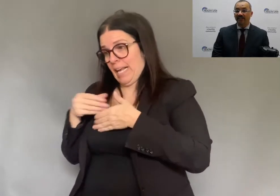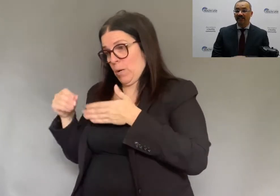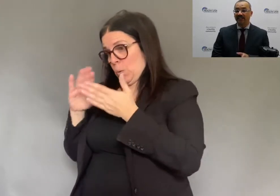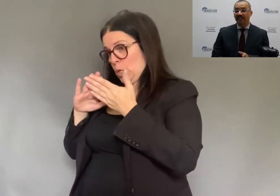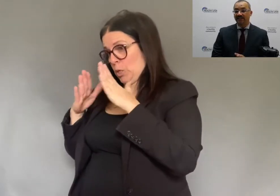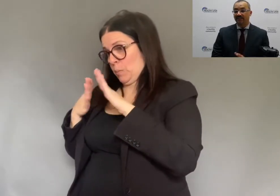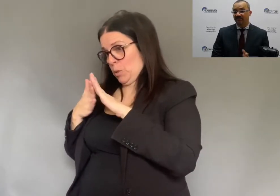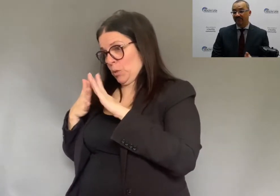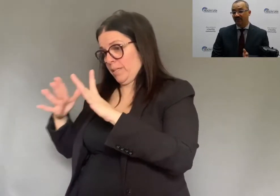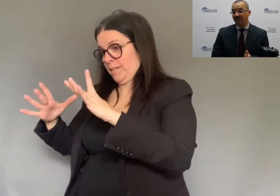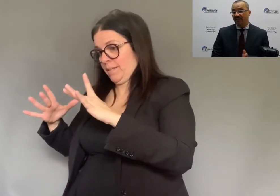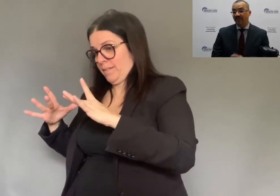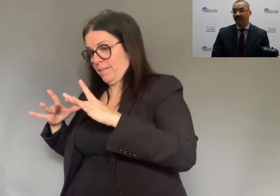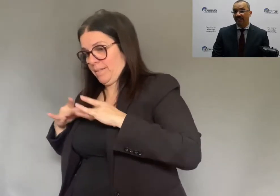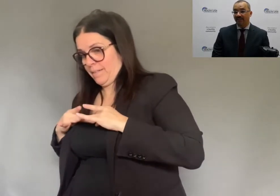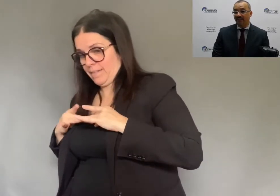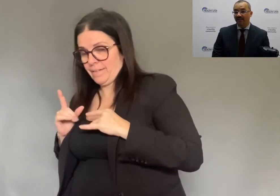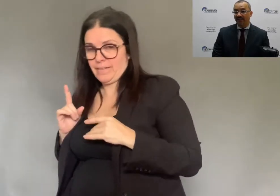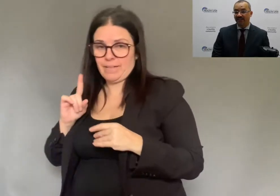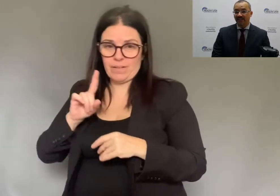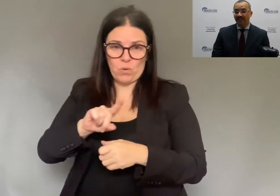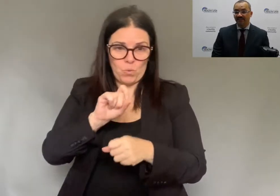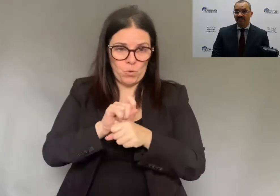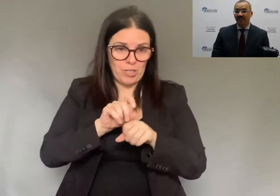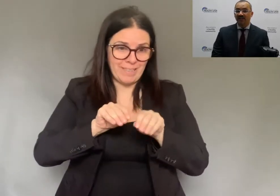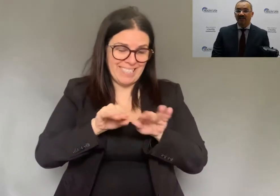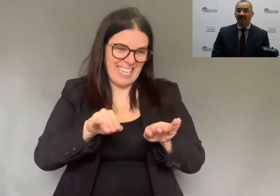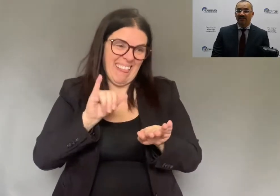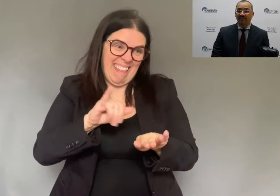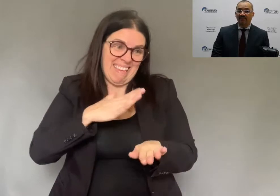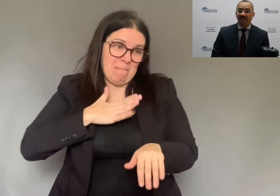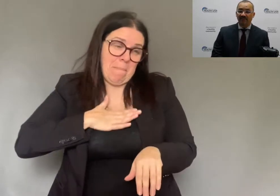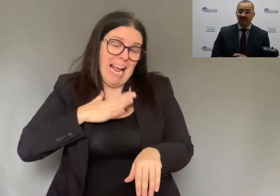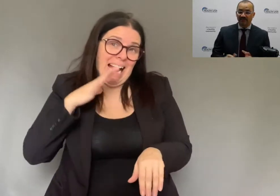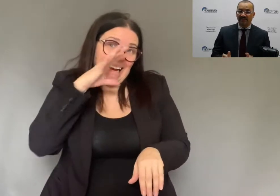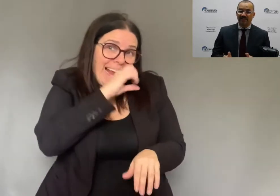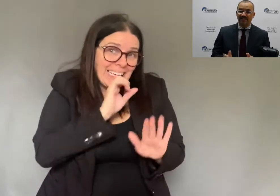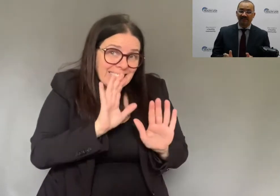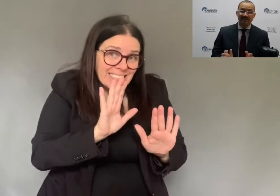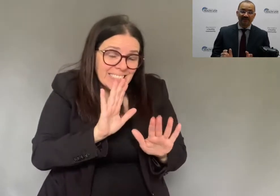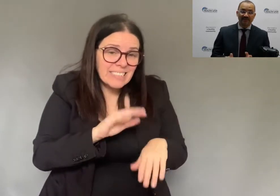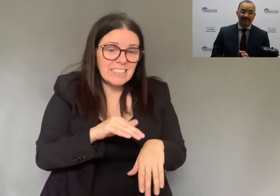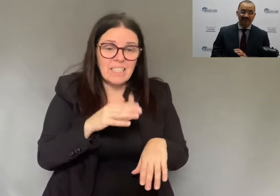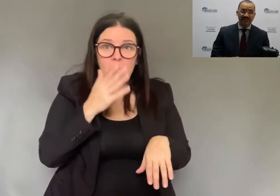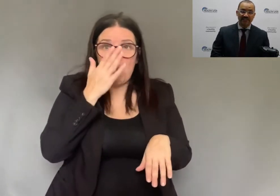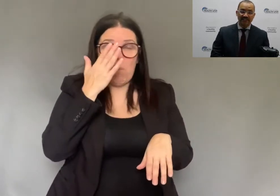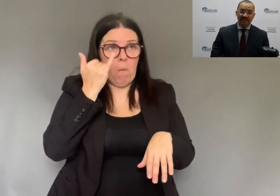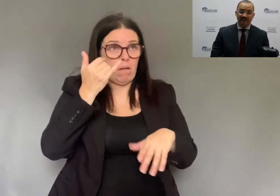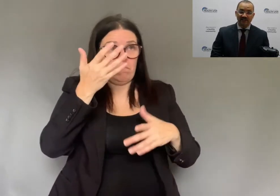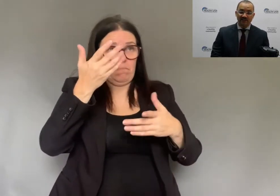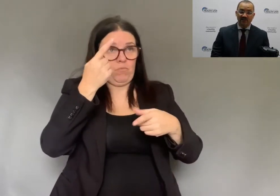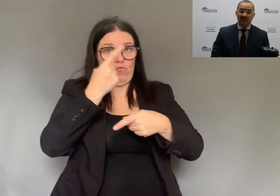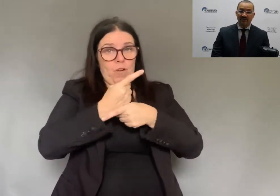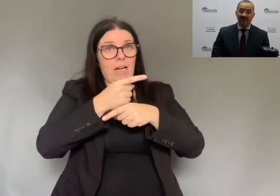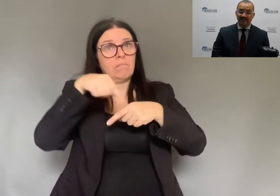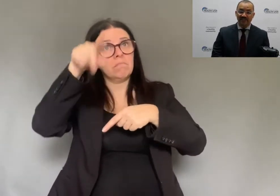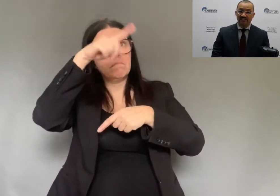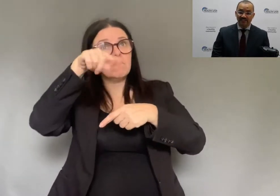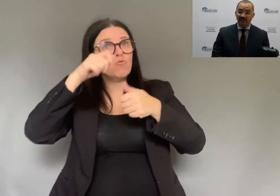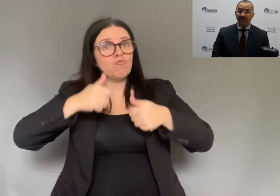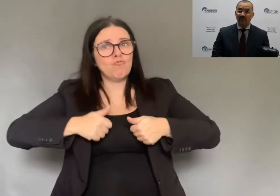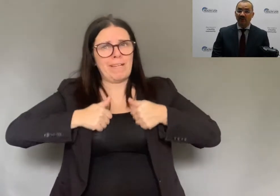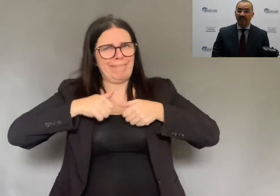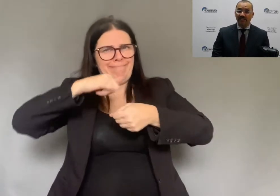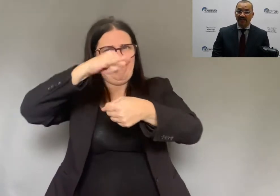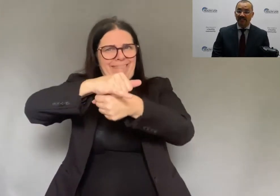be my best guess, because otherwise the facility on their own, if the residents are